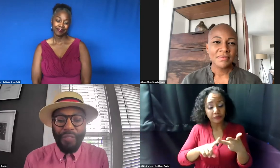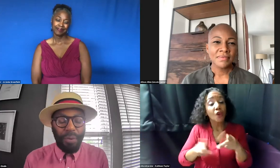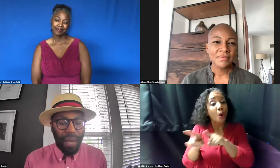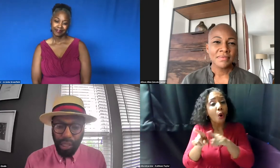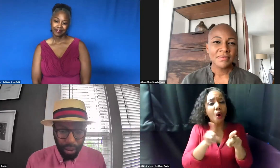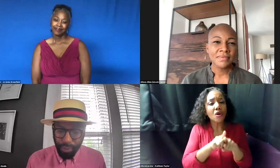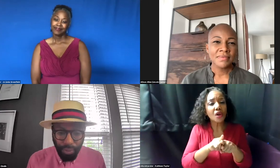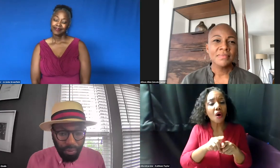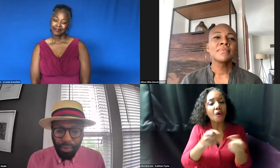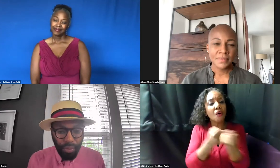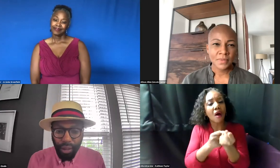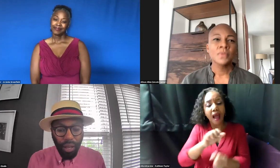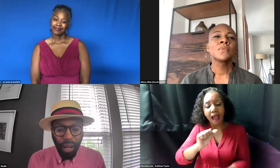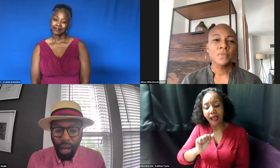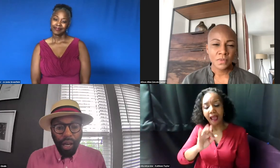believe in affirmation.